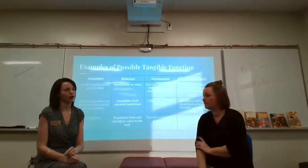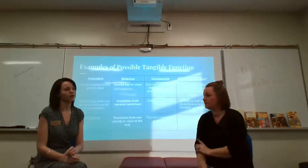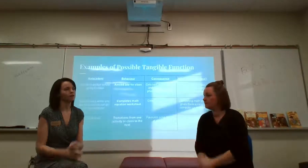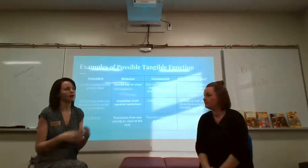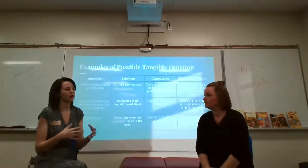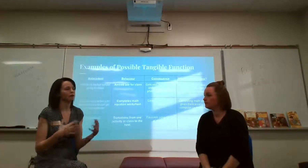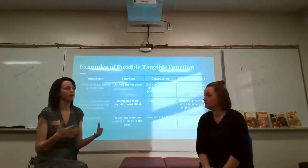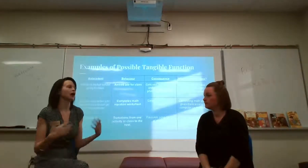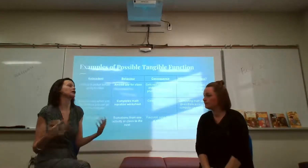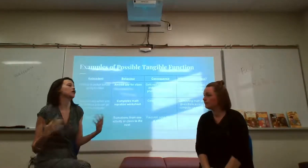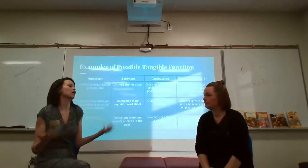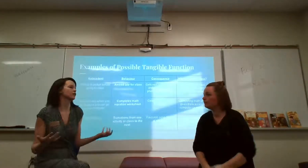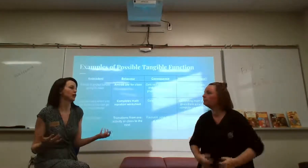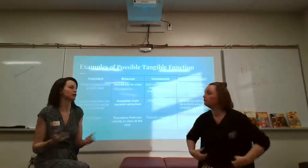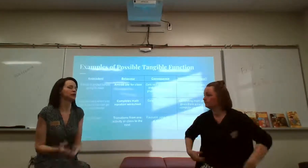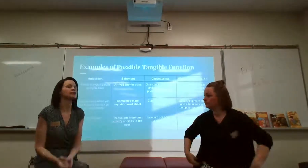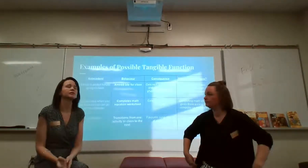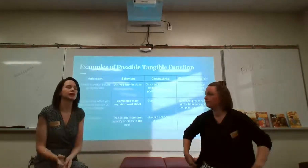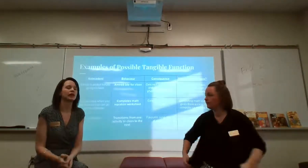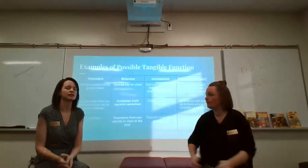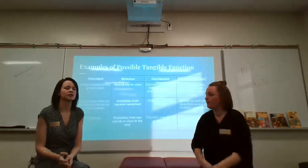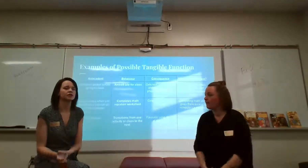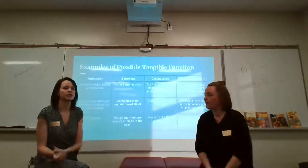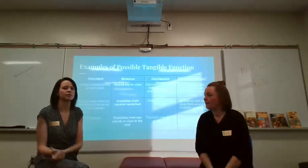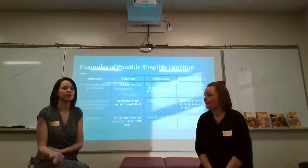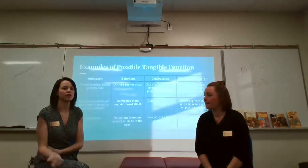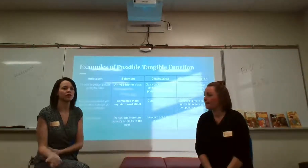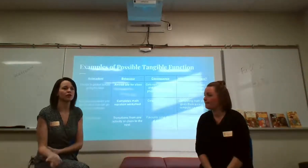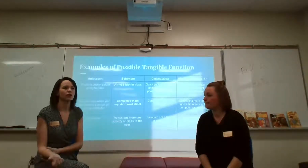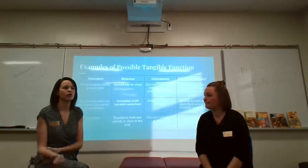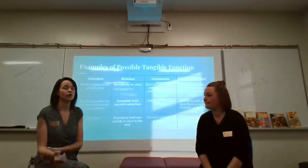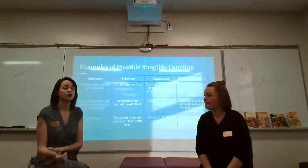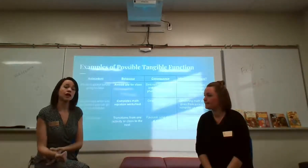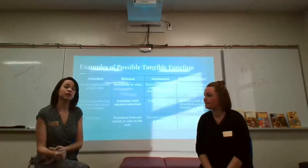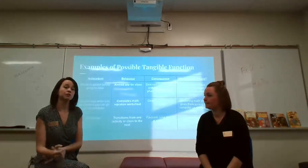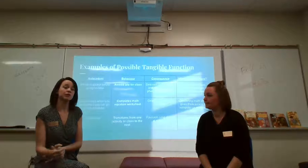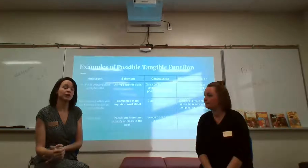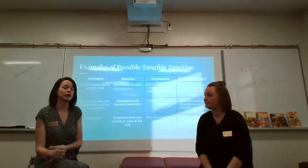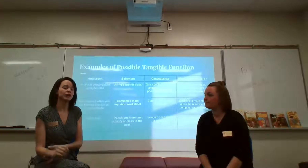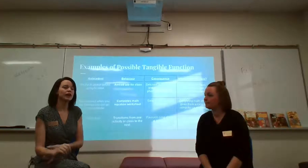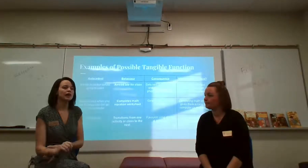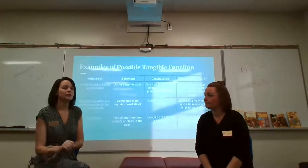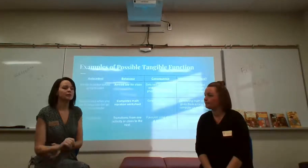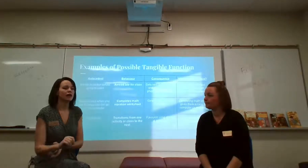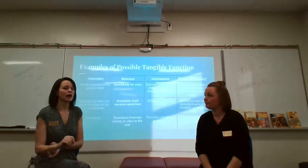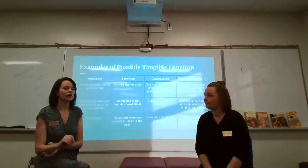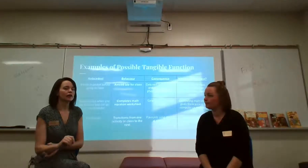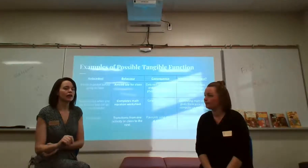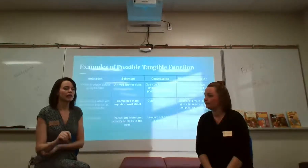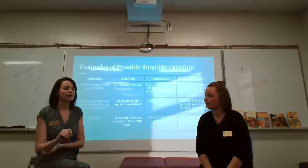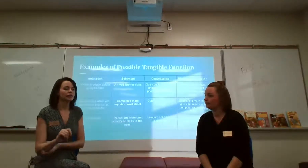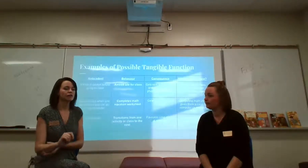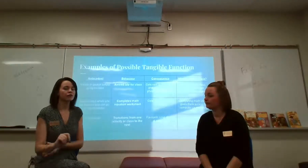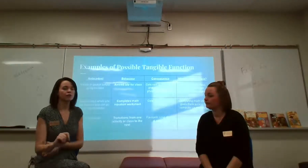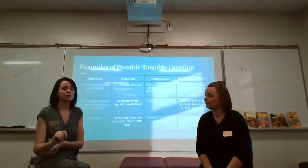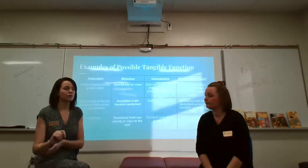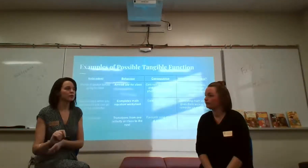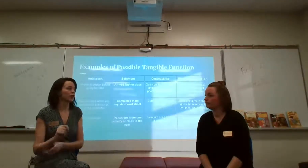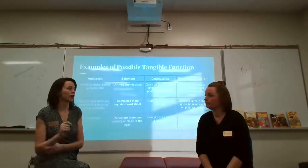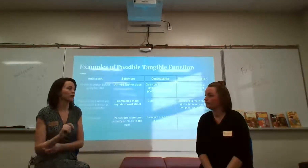as often, I would say, seen as a function of behavior or challenging behavior is because it's the first repertoire in